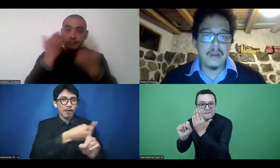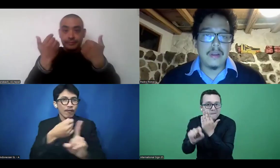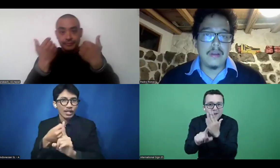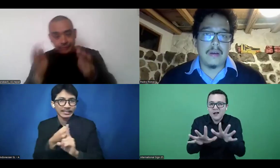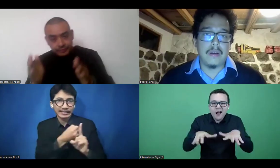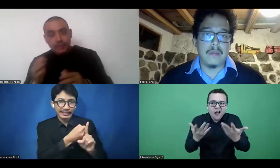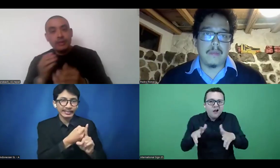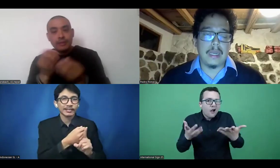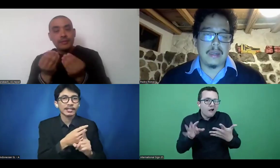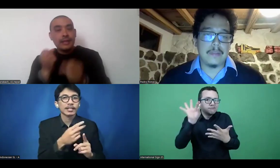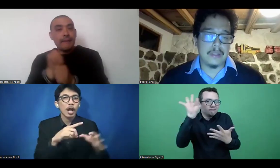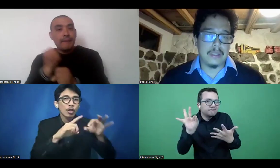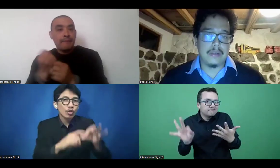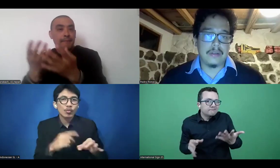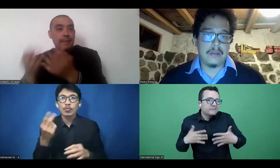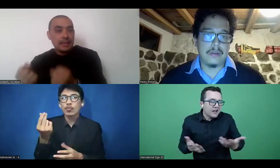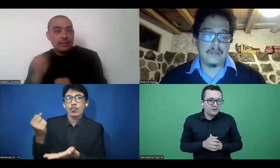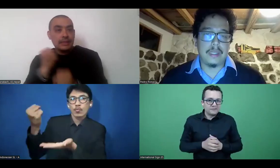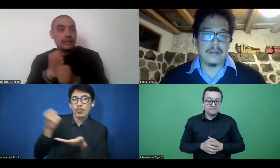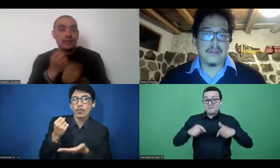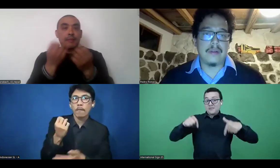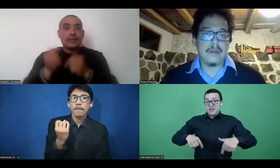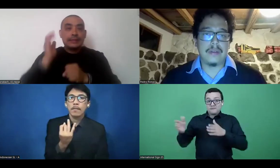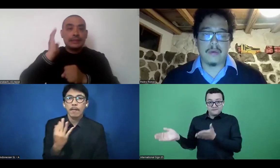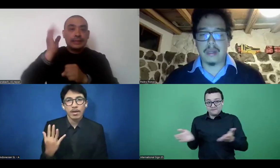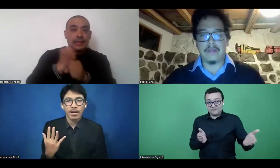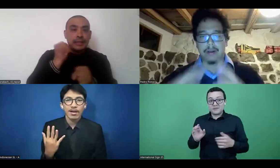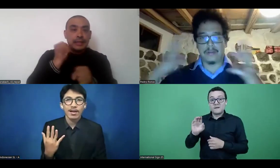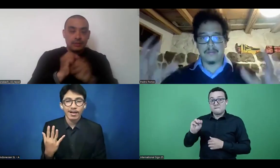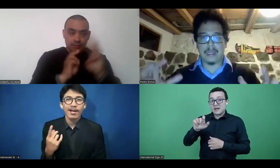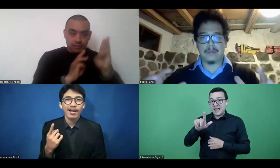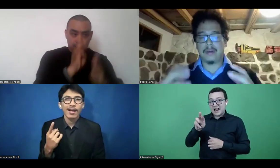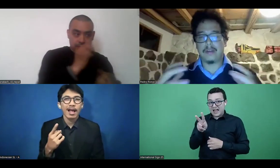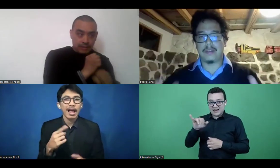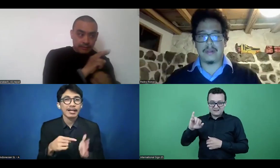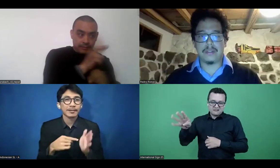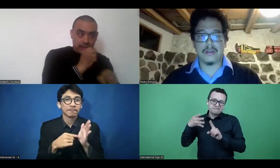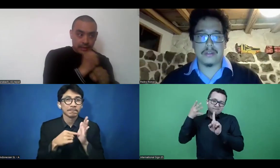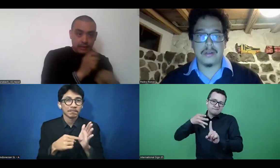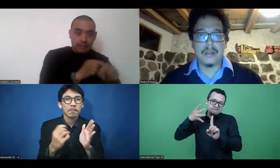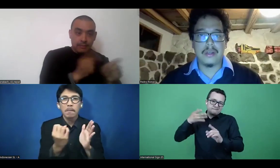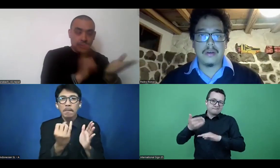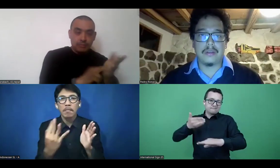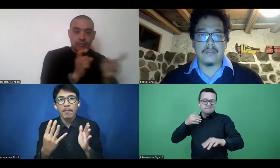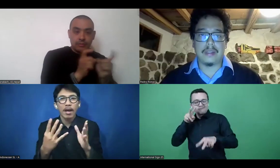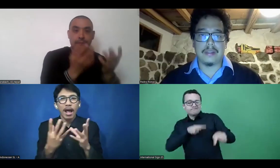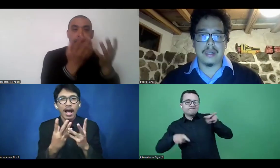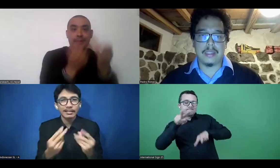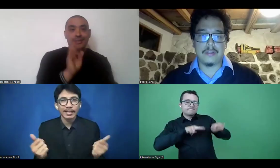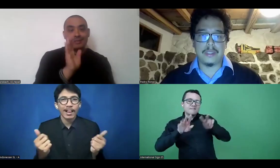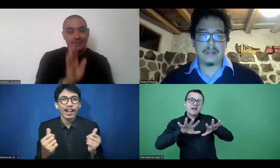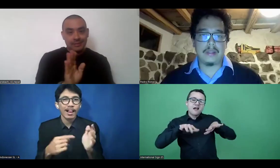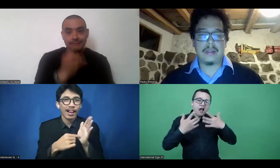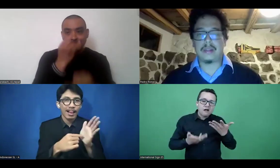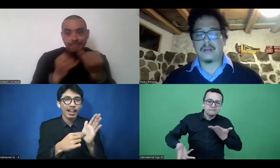follow Melanie's presentation of the external evaluation, we will have a lot of time to have a deeper discussion on the findings that I